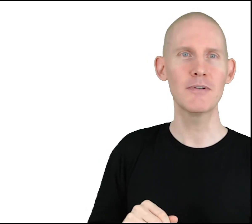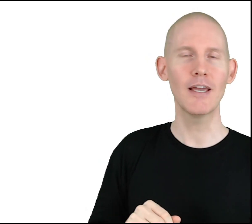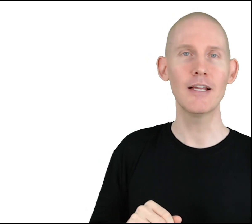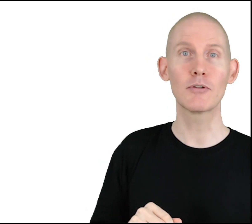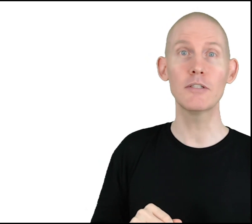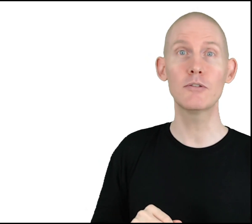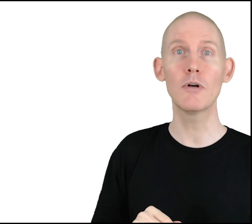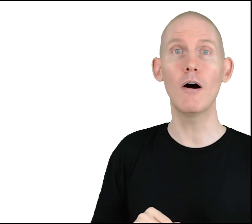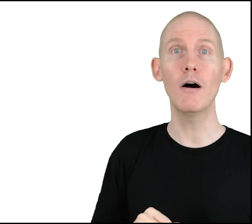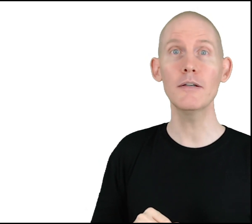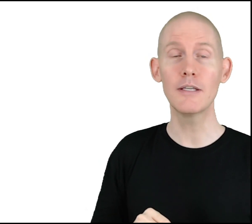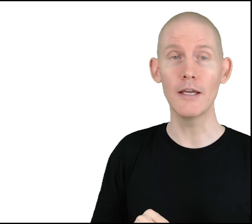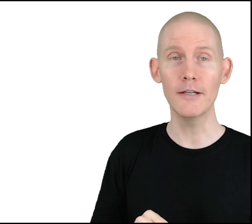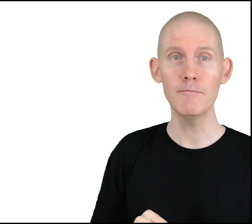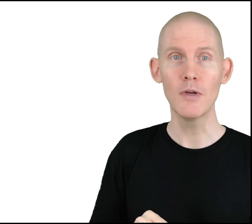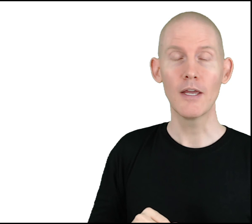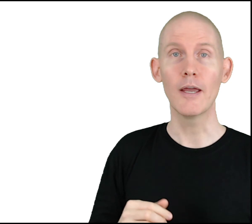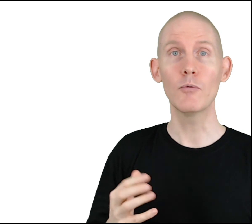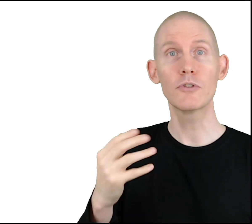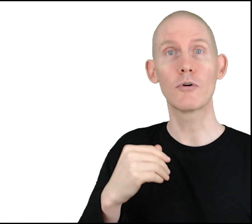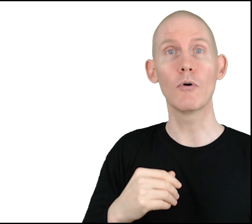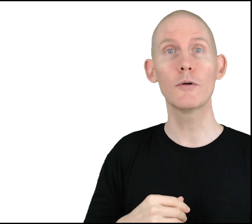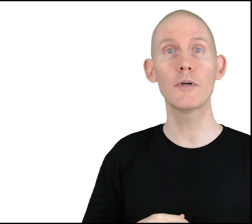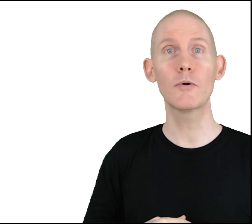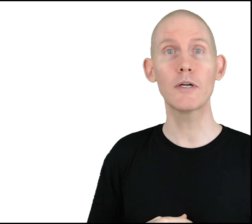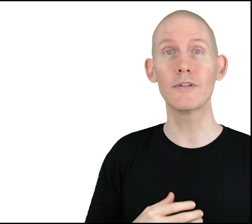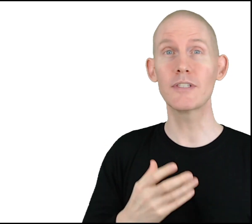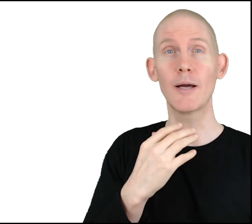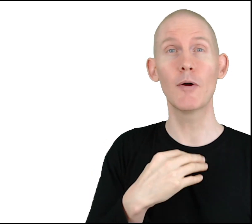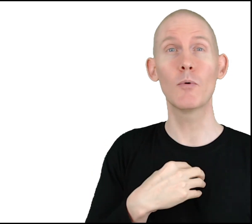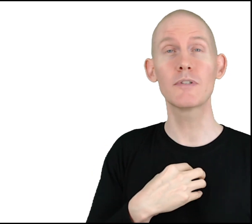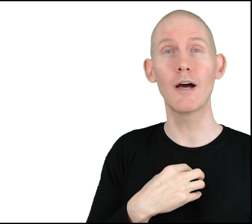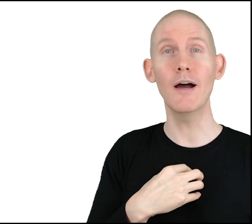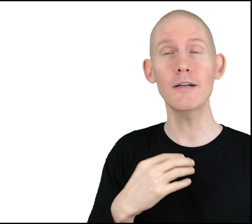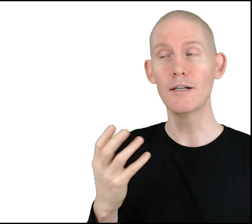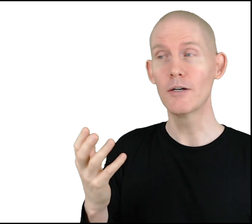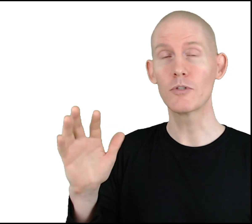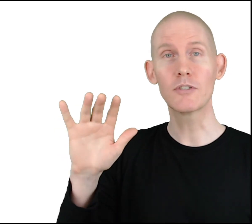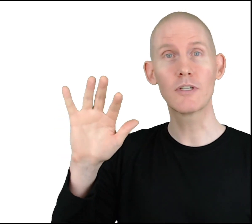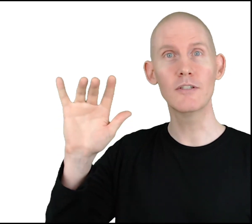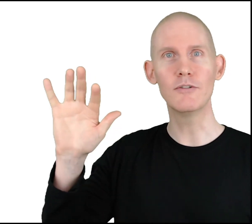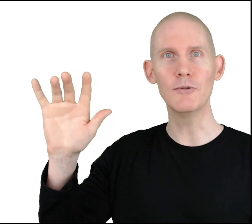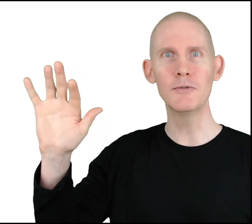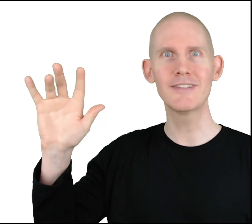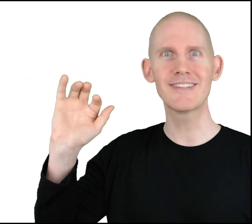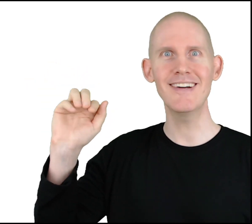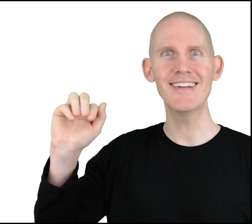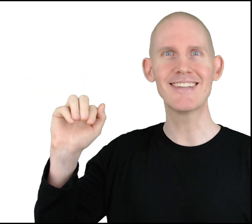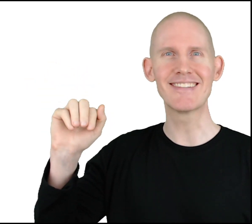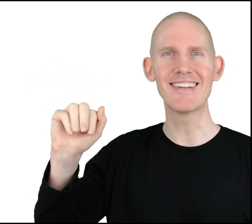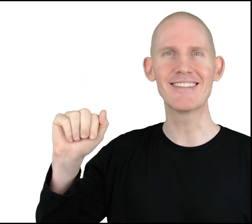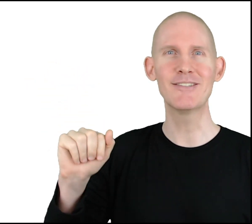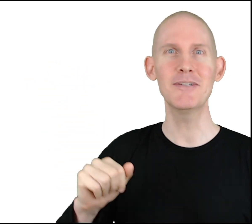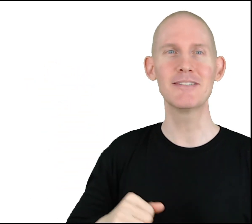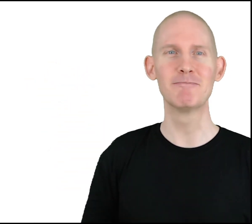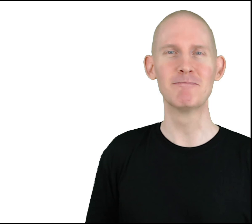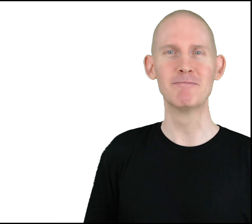Okay, so let's do it all again, and we'll just go a little bit quicker. This time I won't talk. We're just going to do the signs. Let's do it.